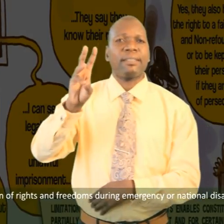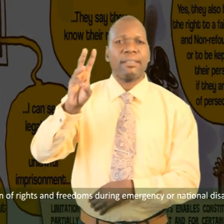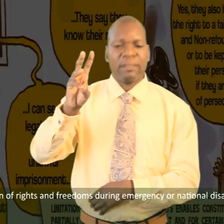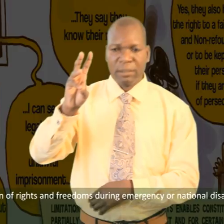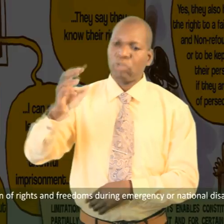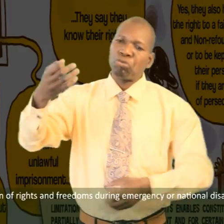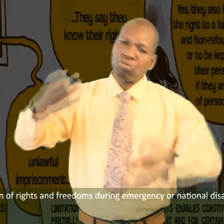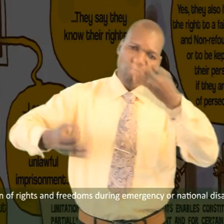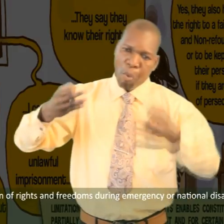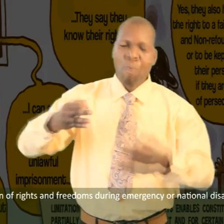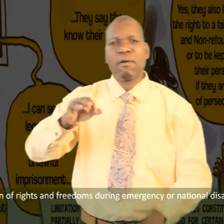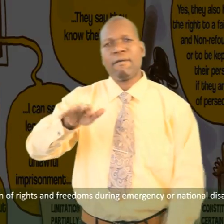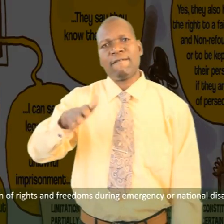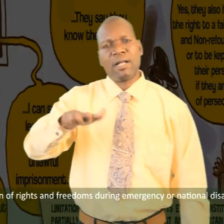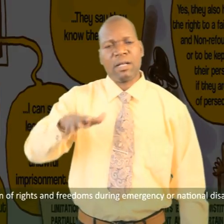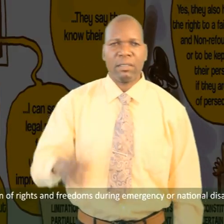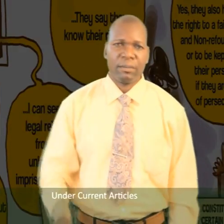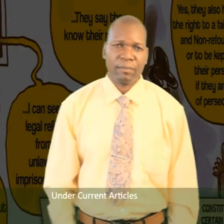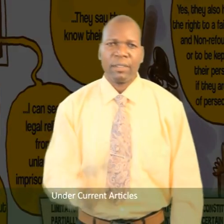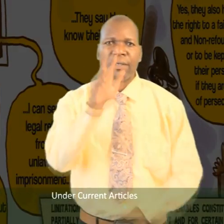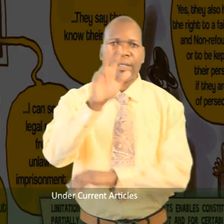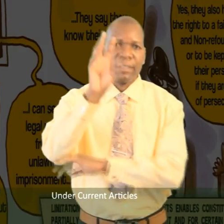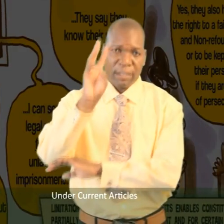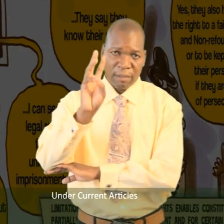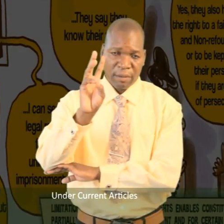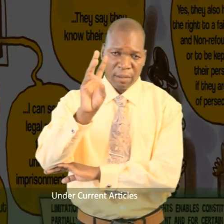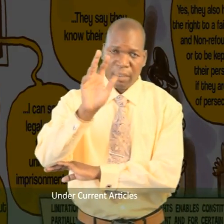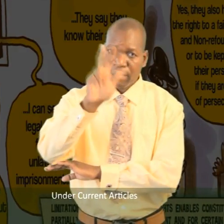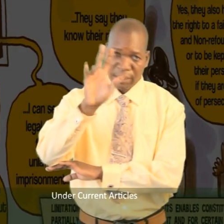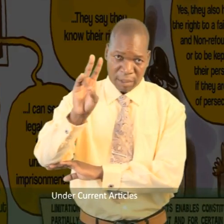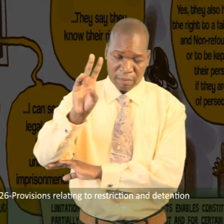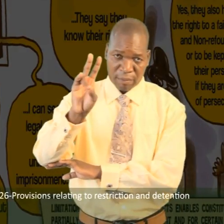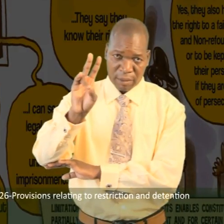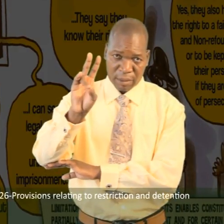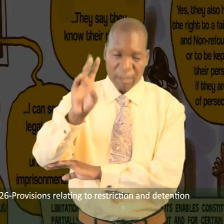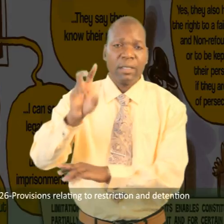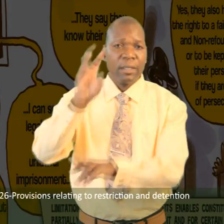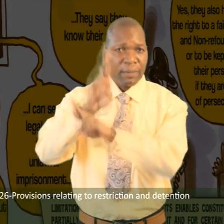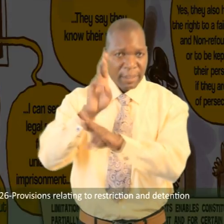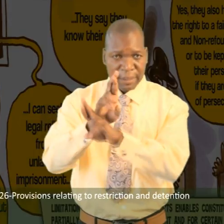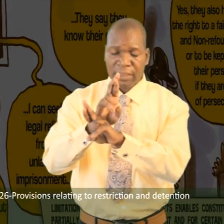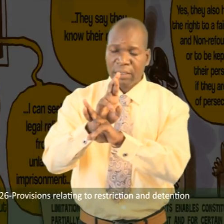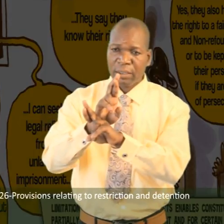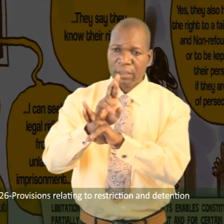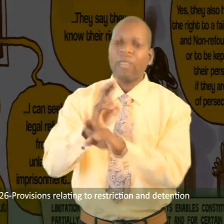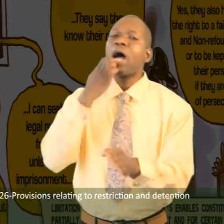during emergency or national disaster. Under current articles, 26. Provisions relating